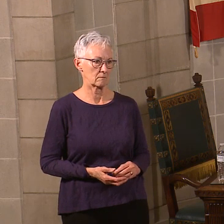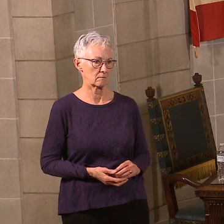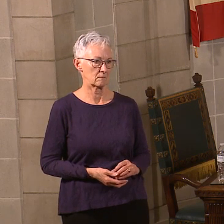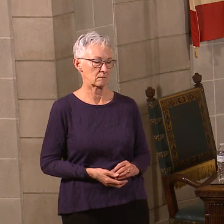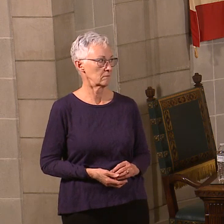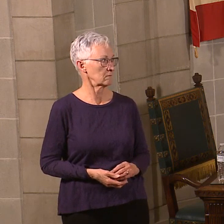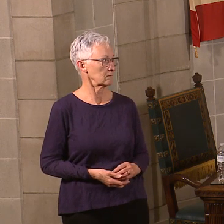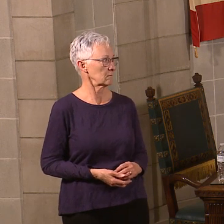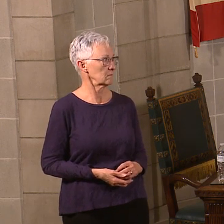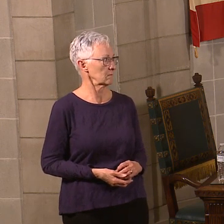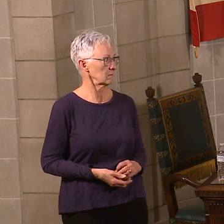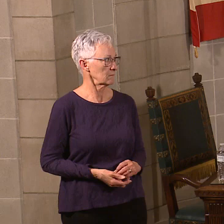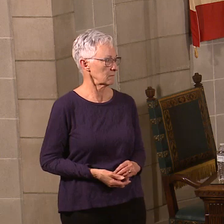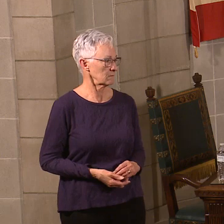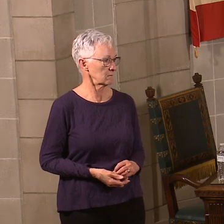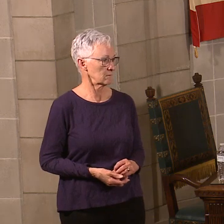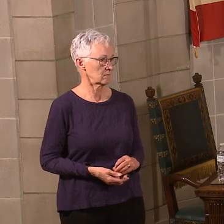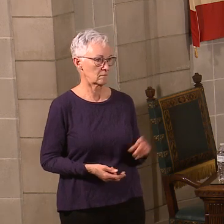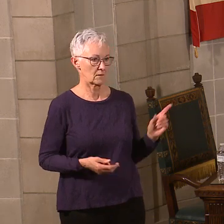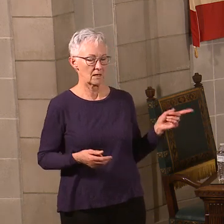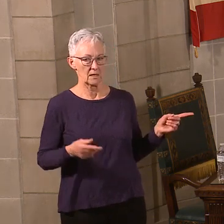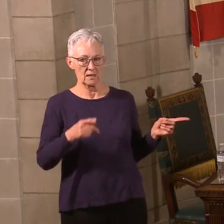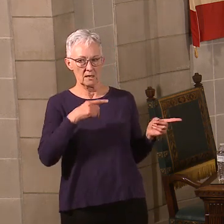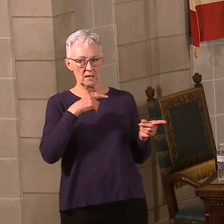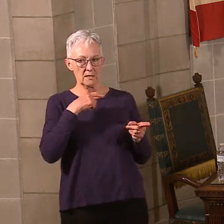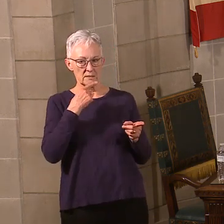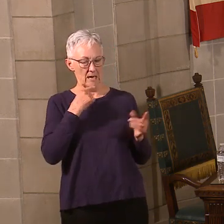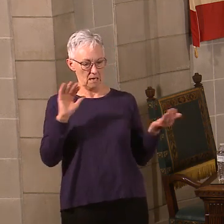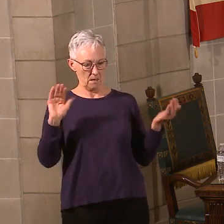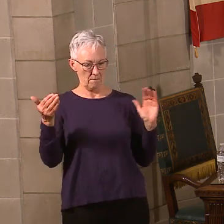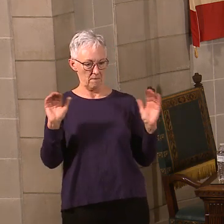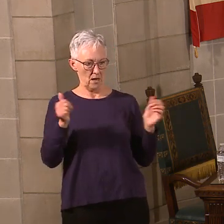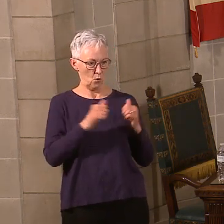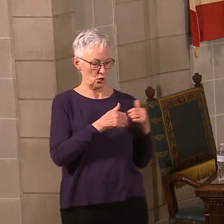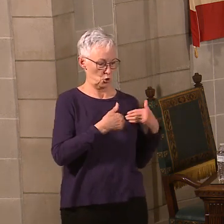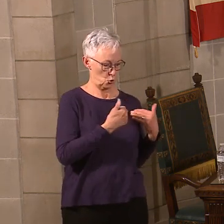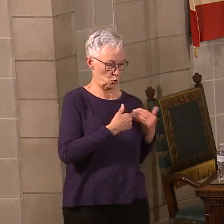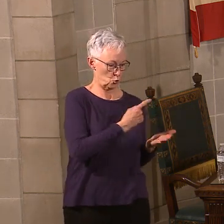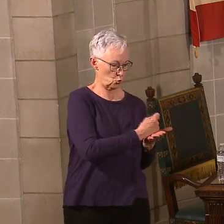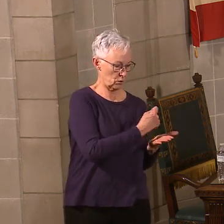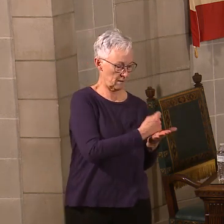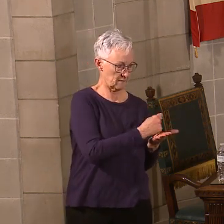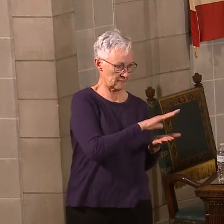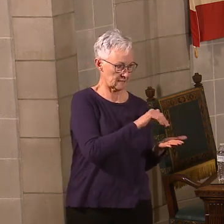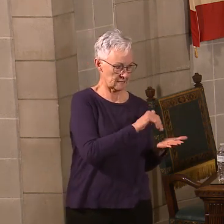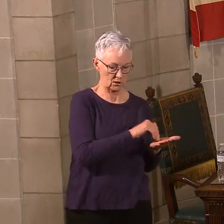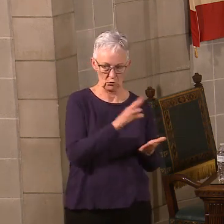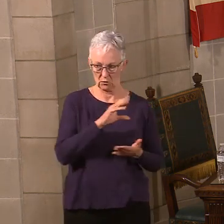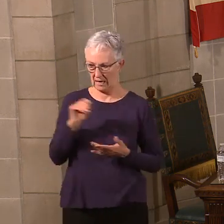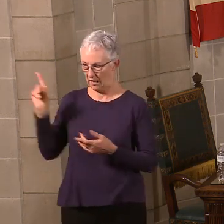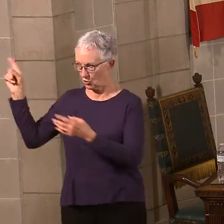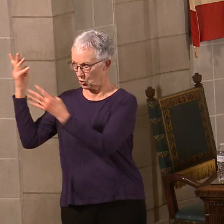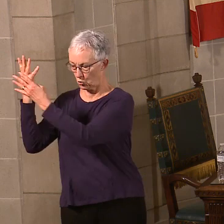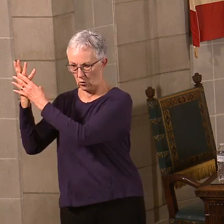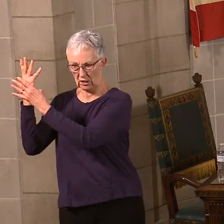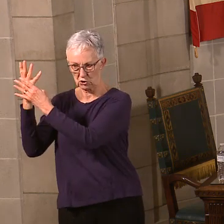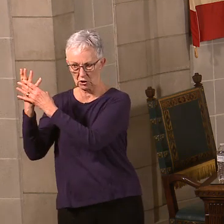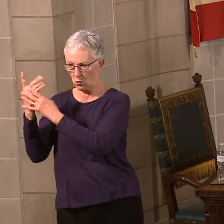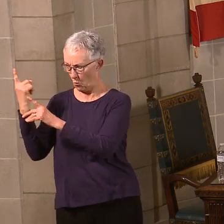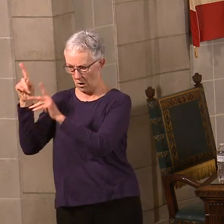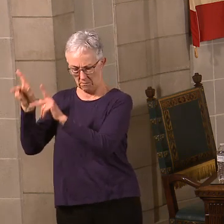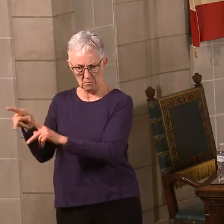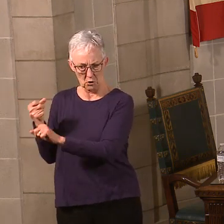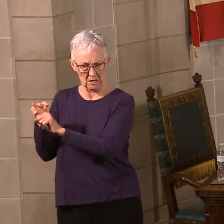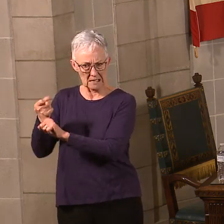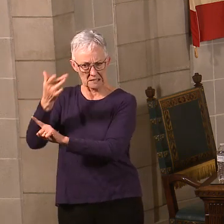being done at the penitentiary? Well, again, it's about how many people do you have access to, right? And so, again, when you're talking about corrections where by nature the